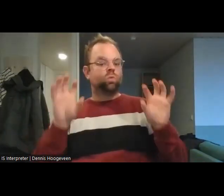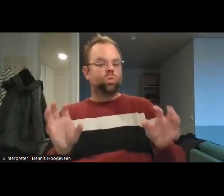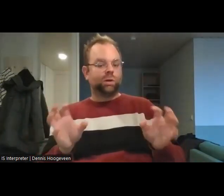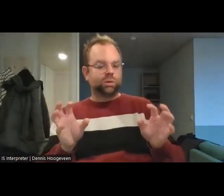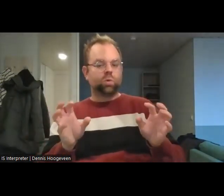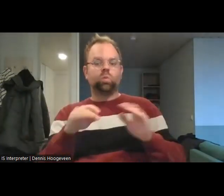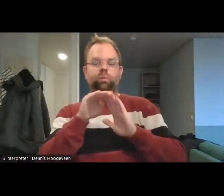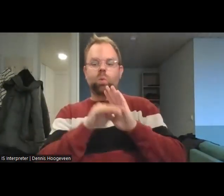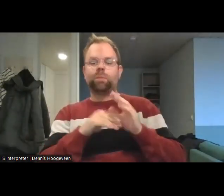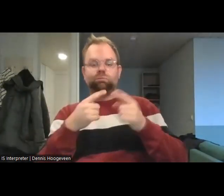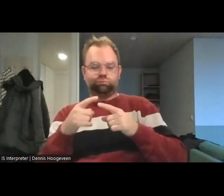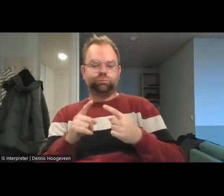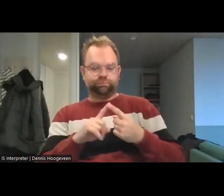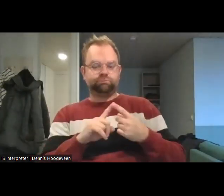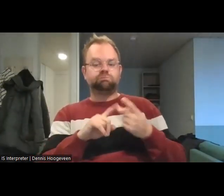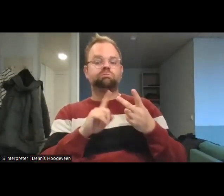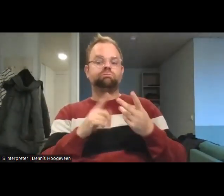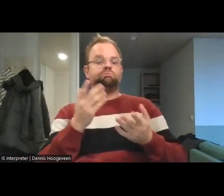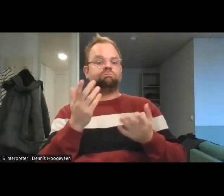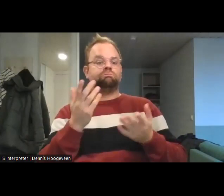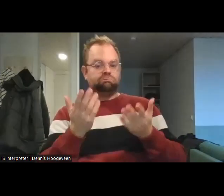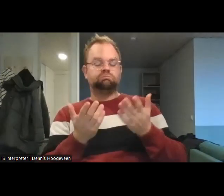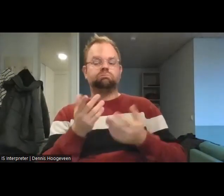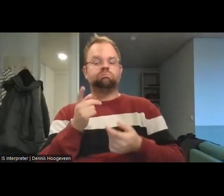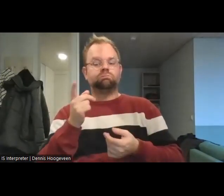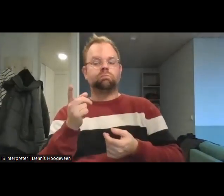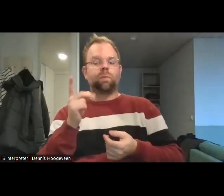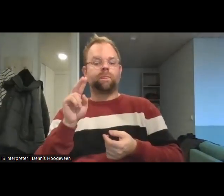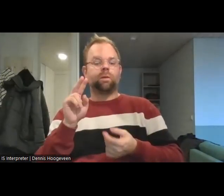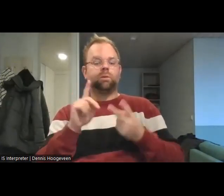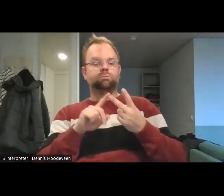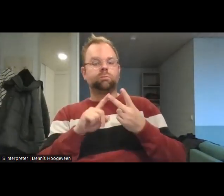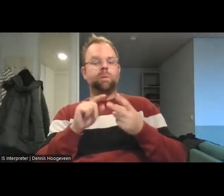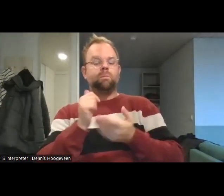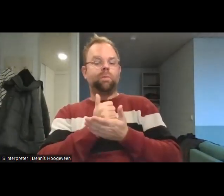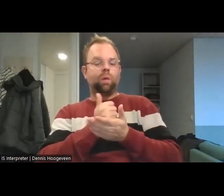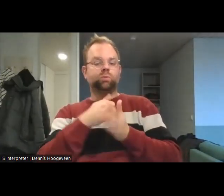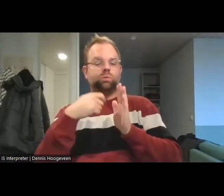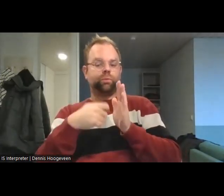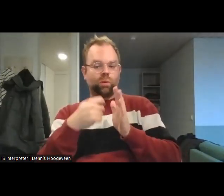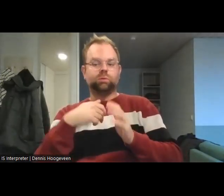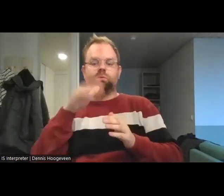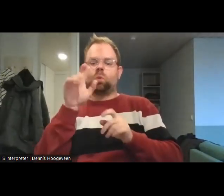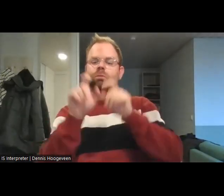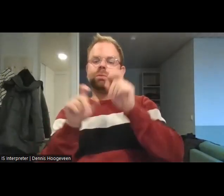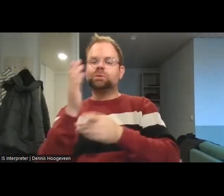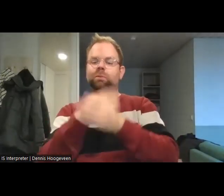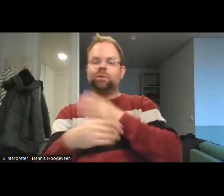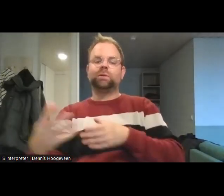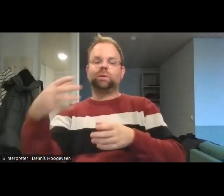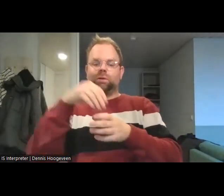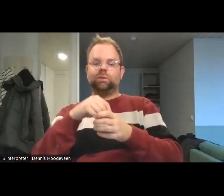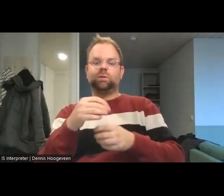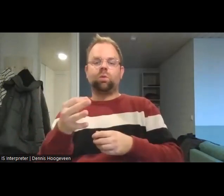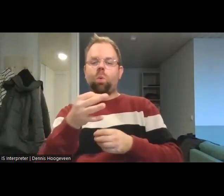Moro government. Okay, so that would be in a particular region. and then a research work to